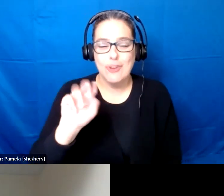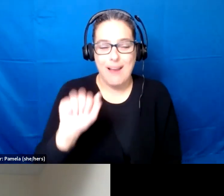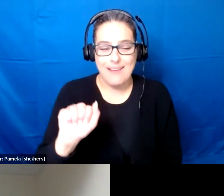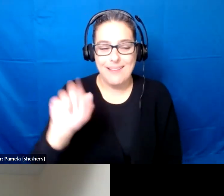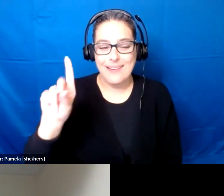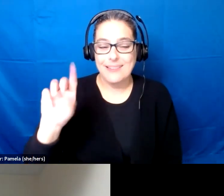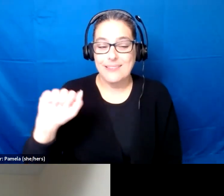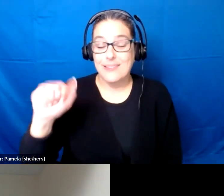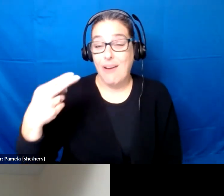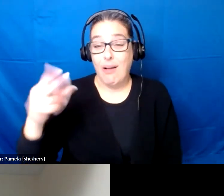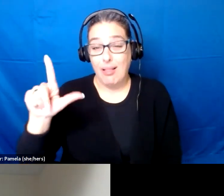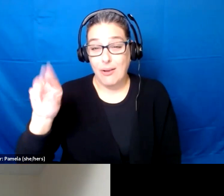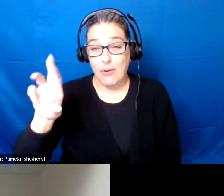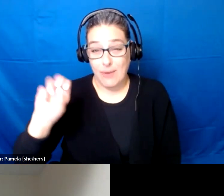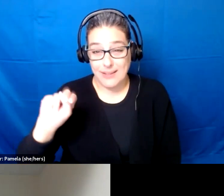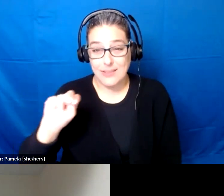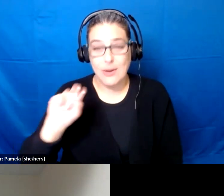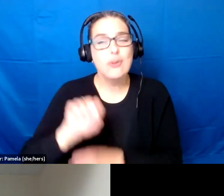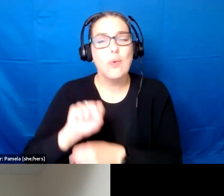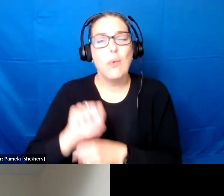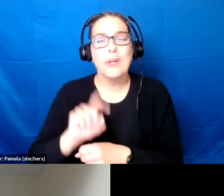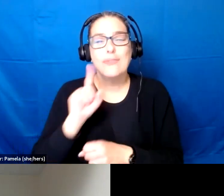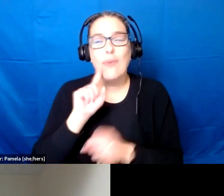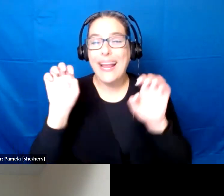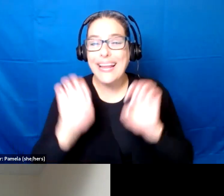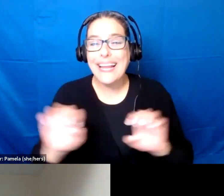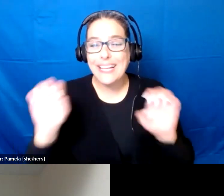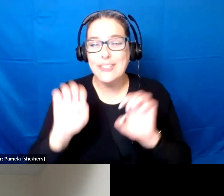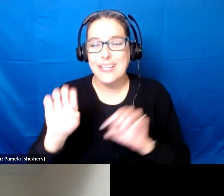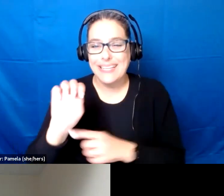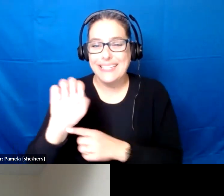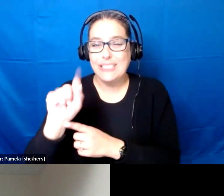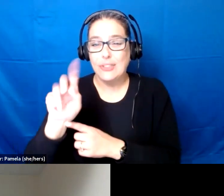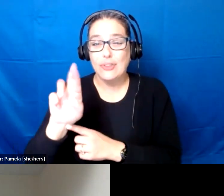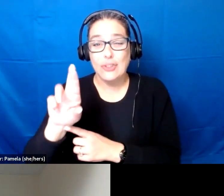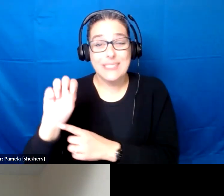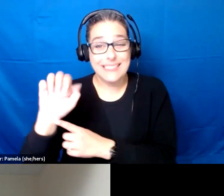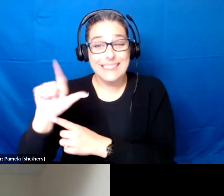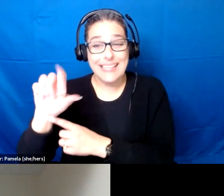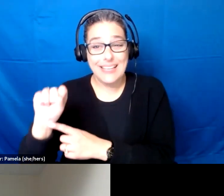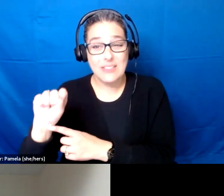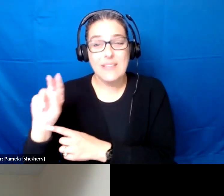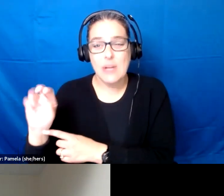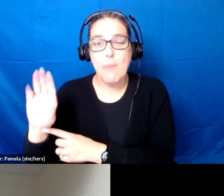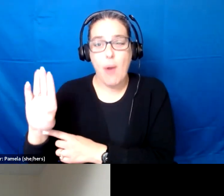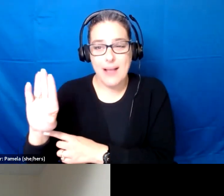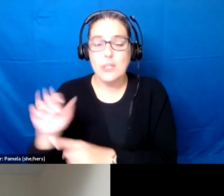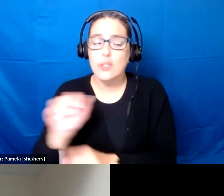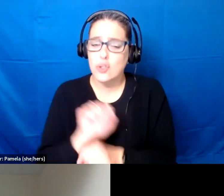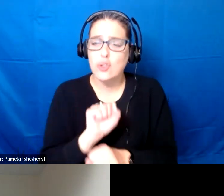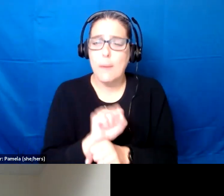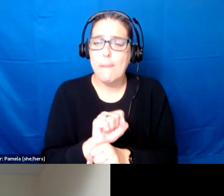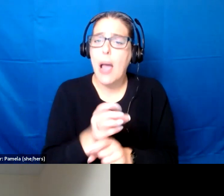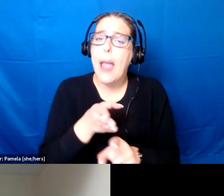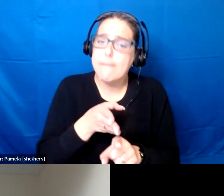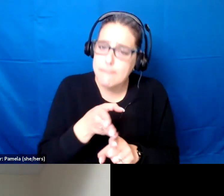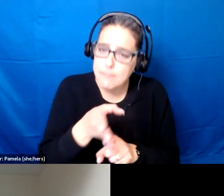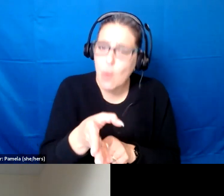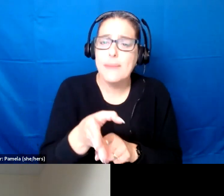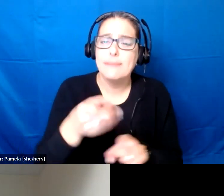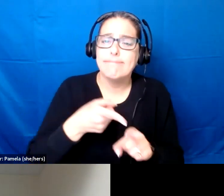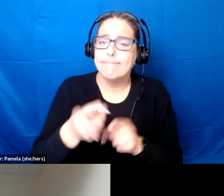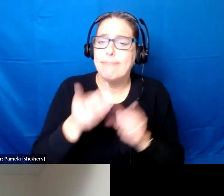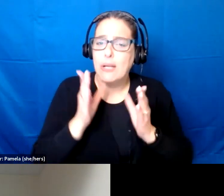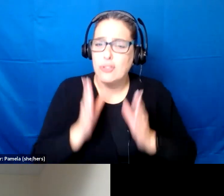Dahlgren works for Easter Seals of Nebraska. She's an employment specialist and also specializes in the